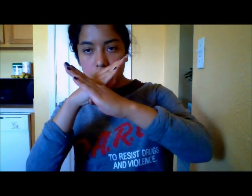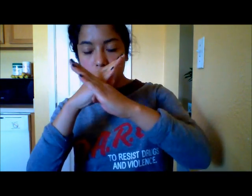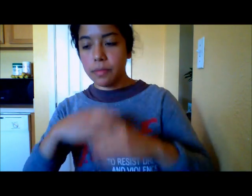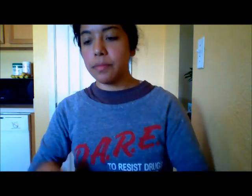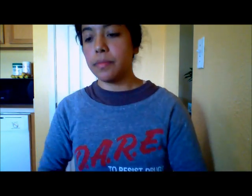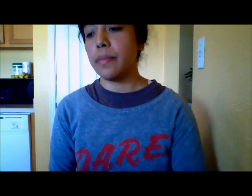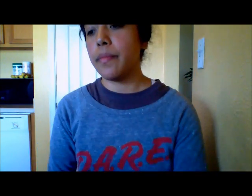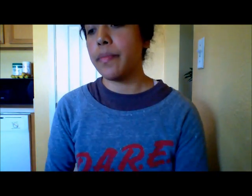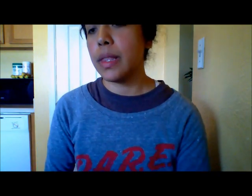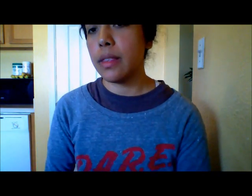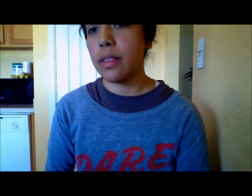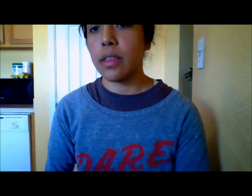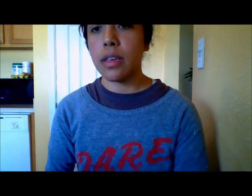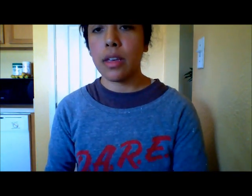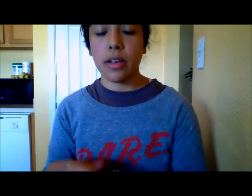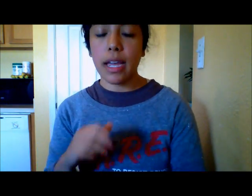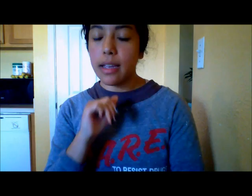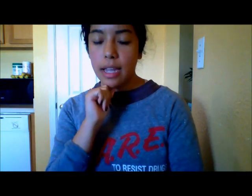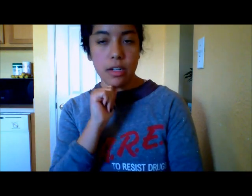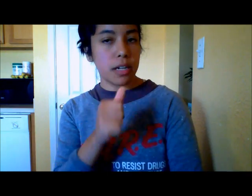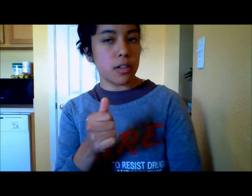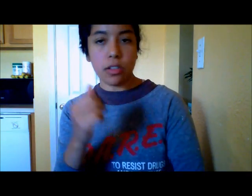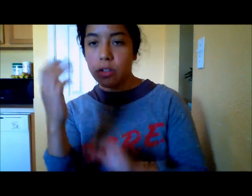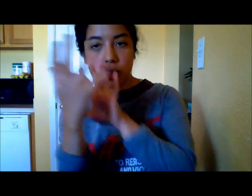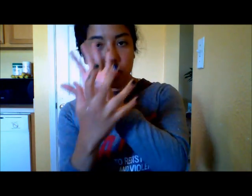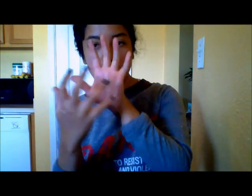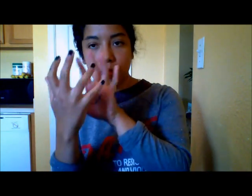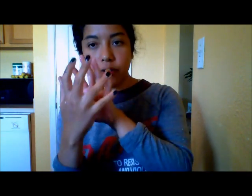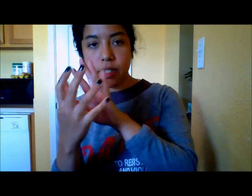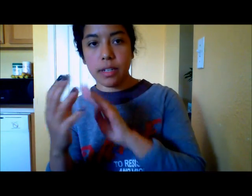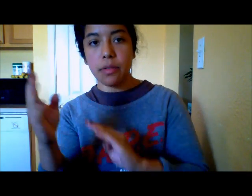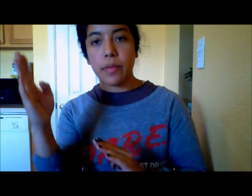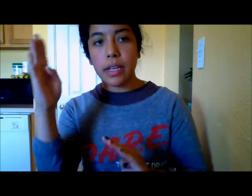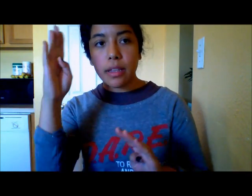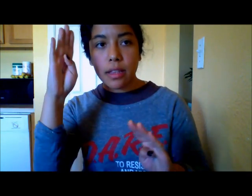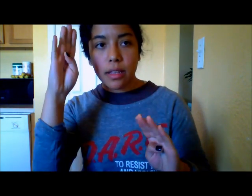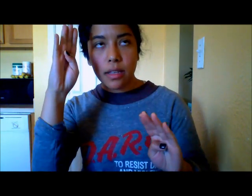Trouble. Okay, again, don't confuse it with